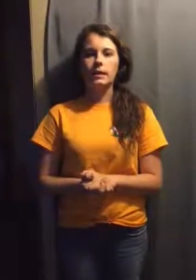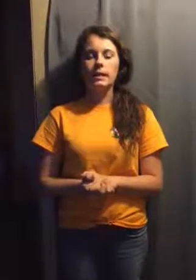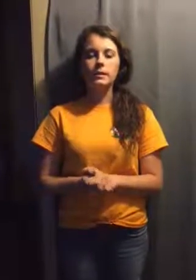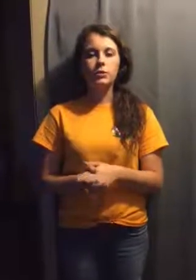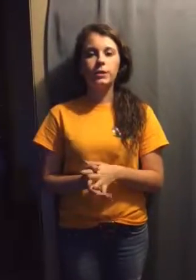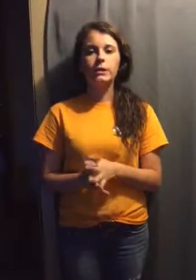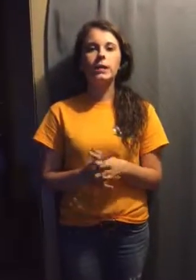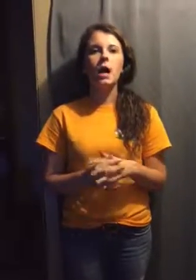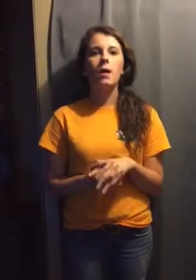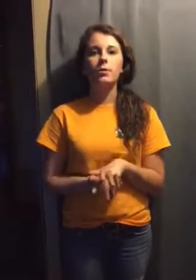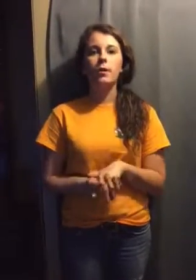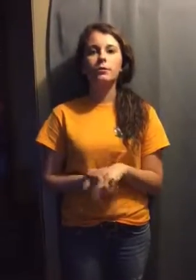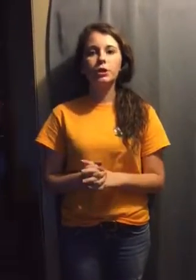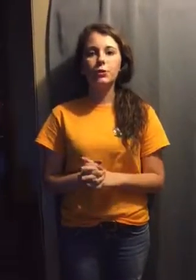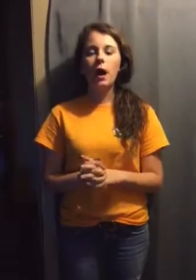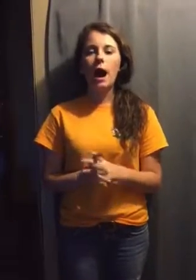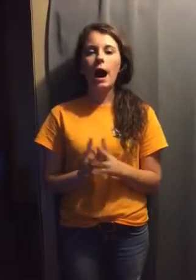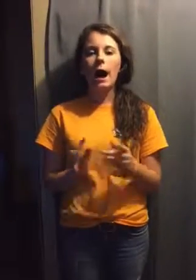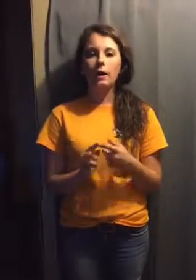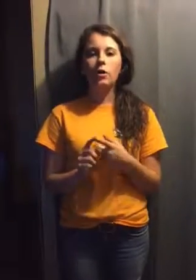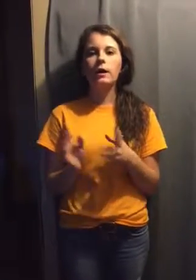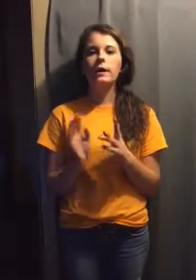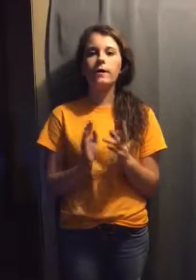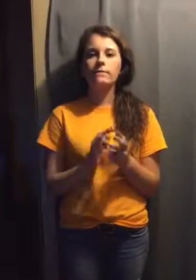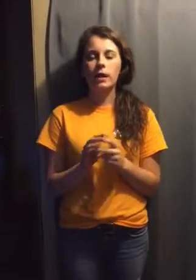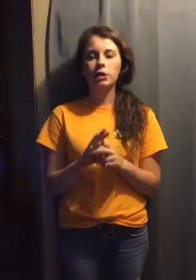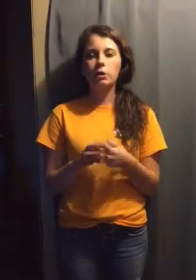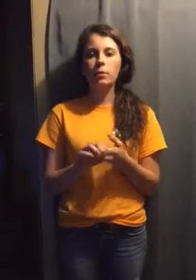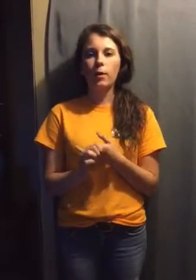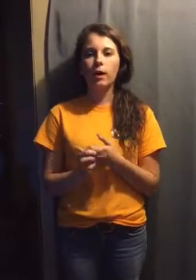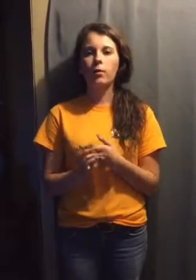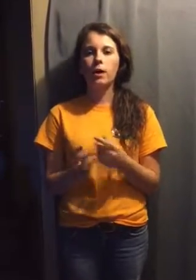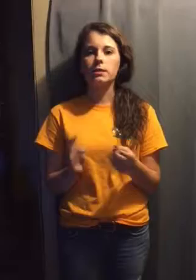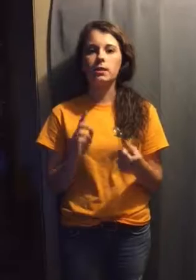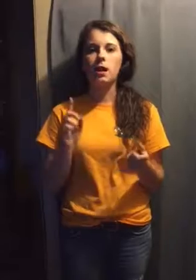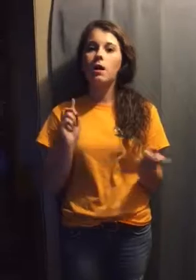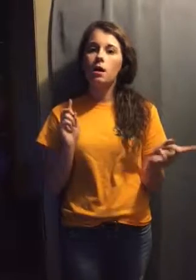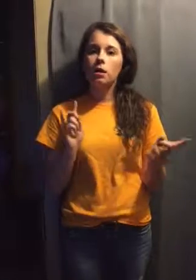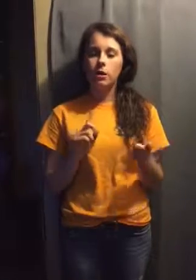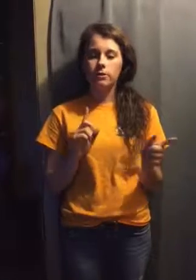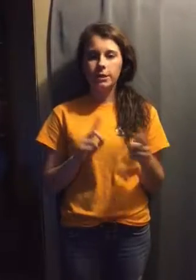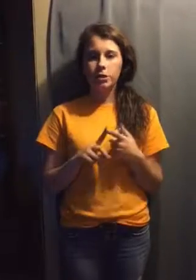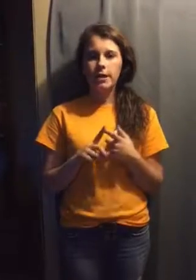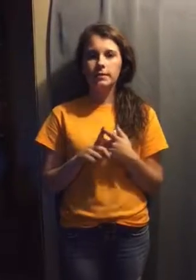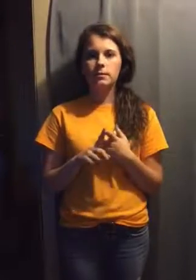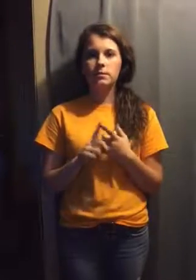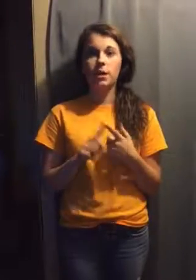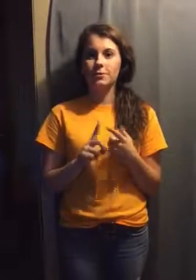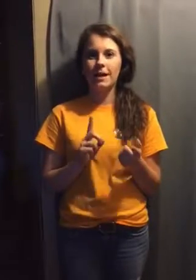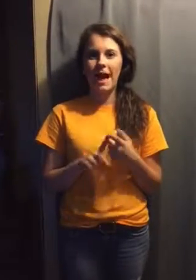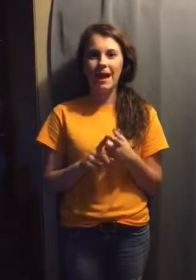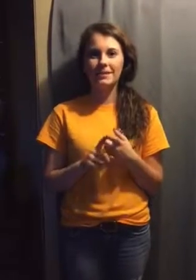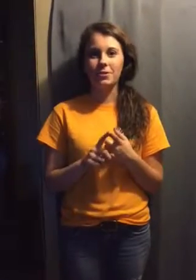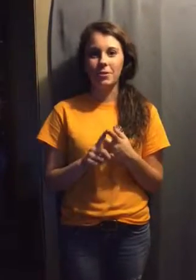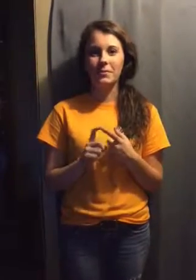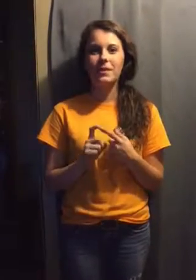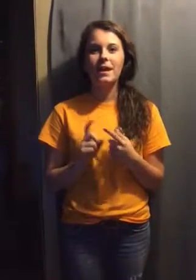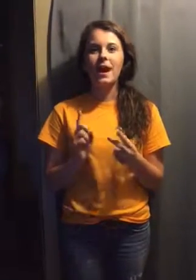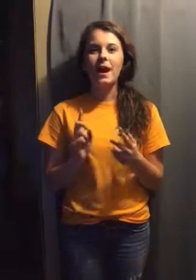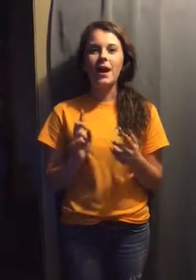In the 1920s, the most two iconic fashionable wear was the cloche dress, the cloche hat, sorry,